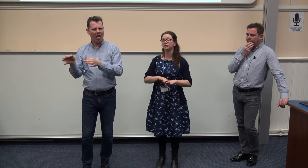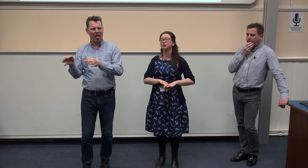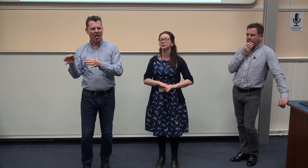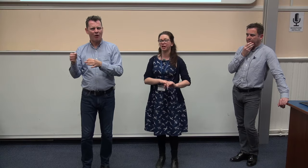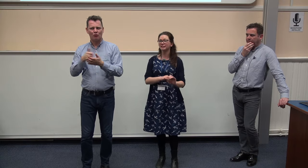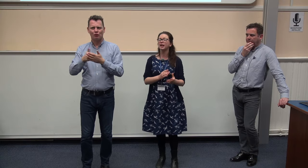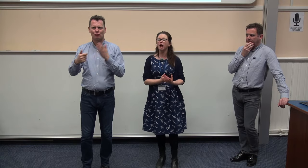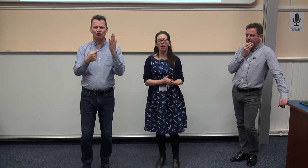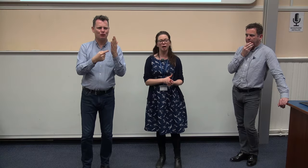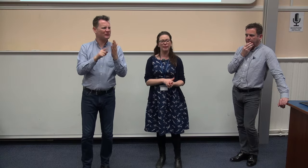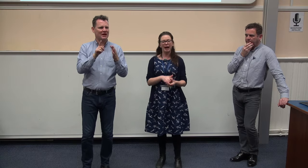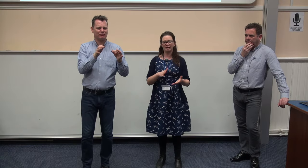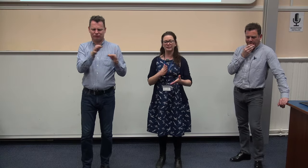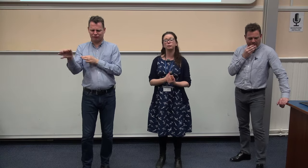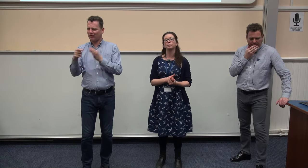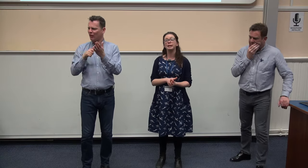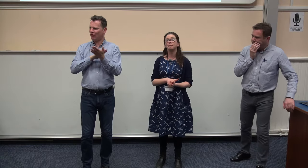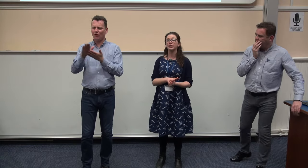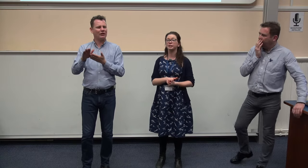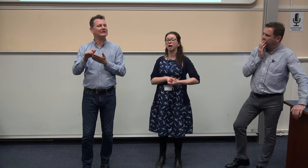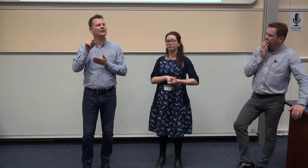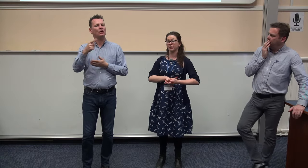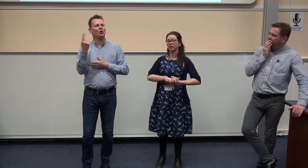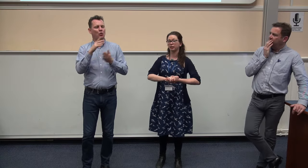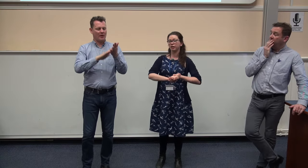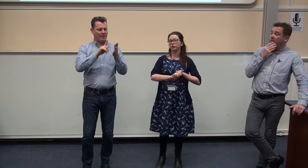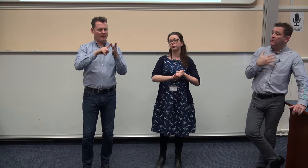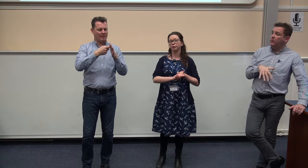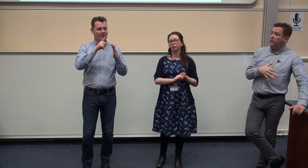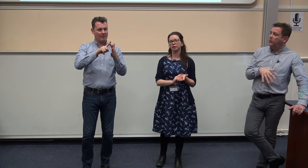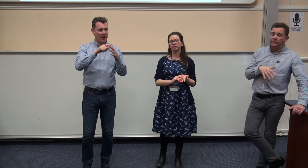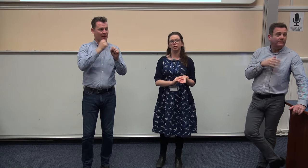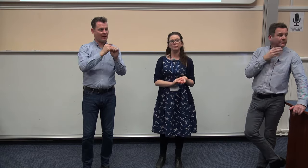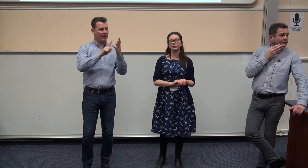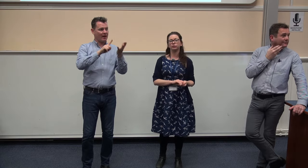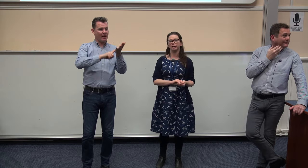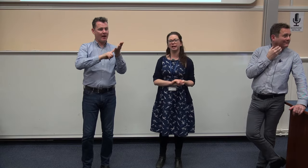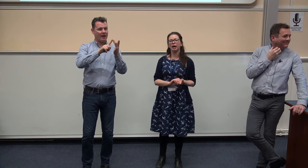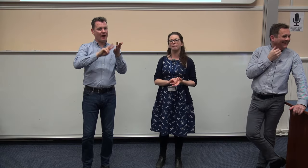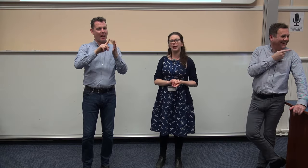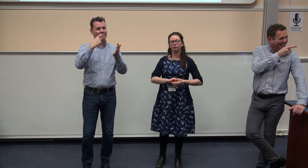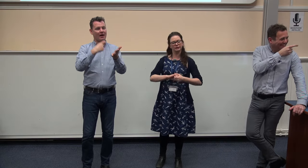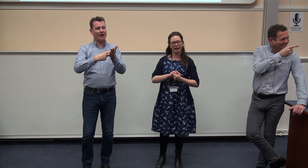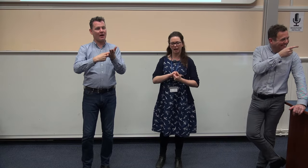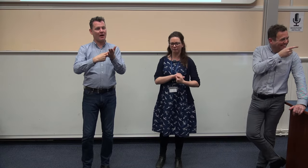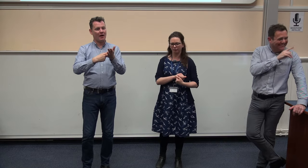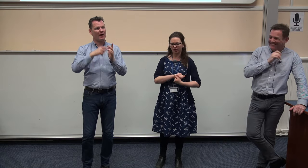our usual night. And that will be Mike Gulliver, who will be talking